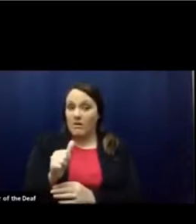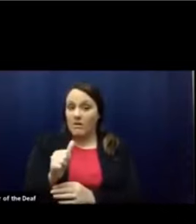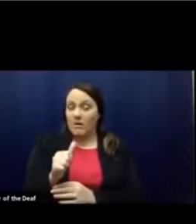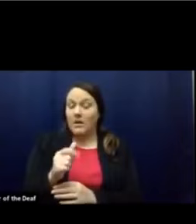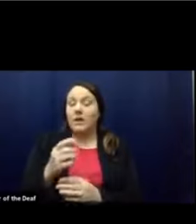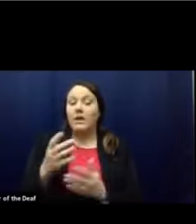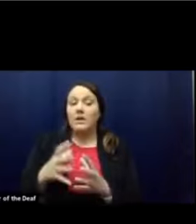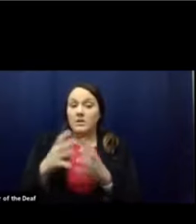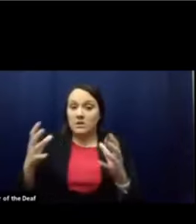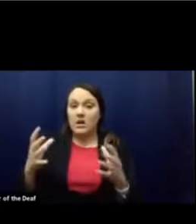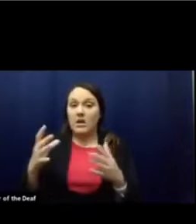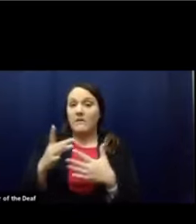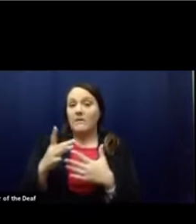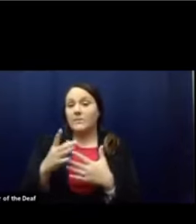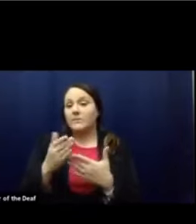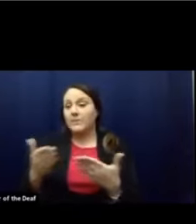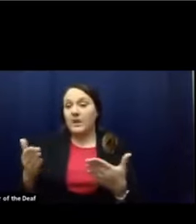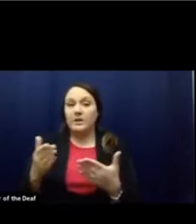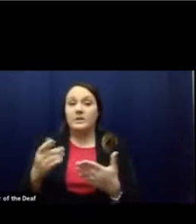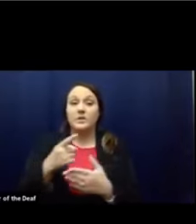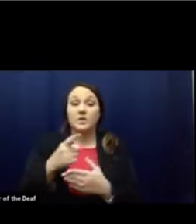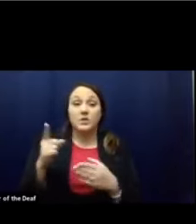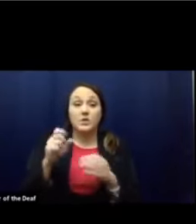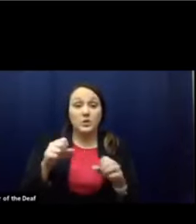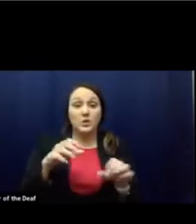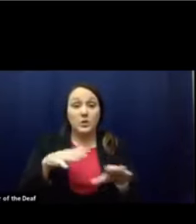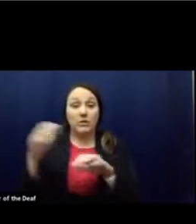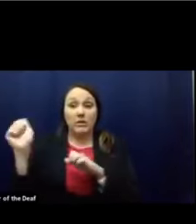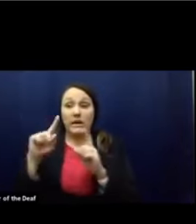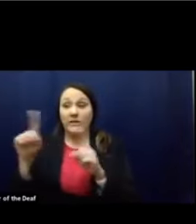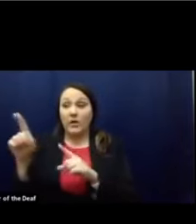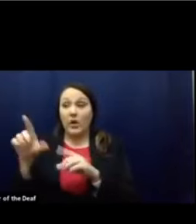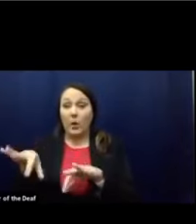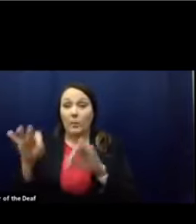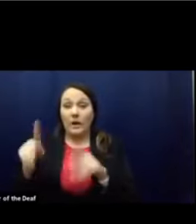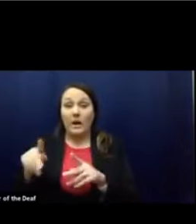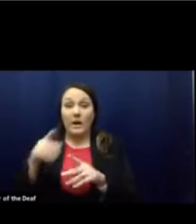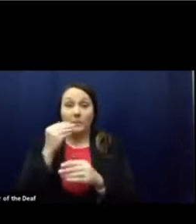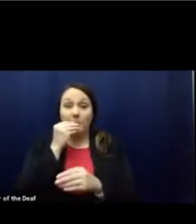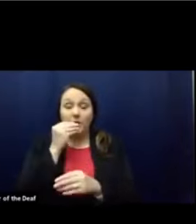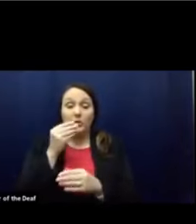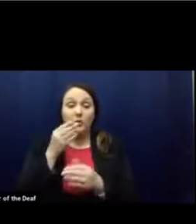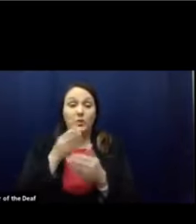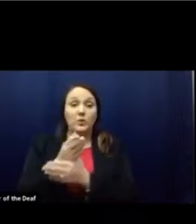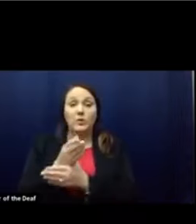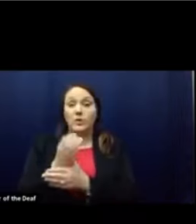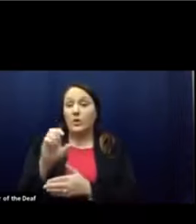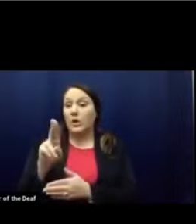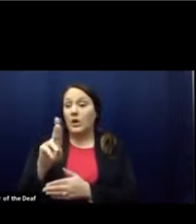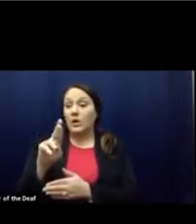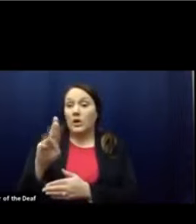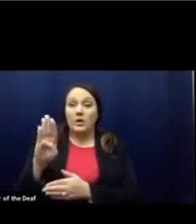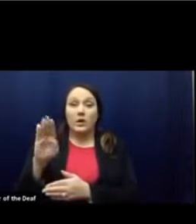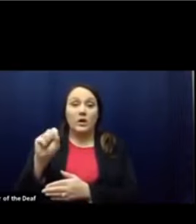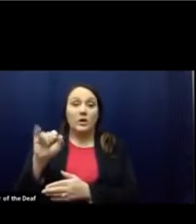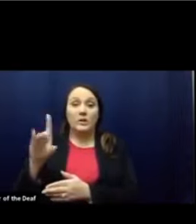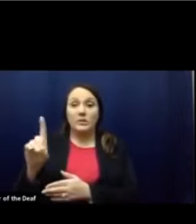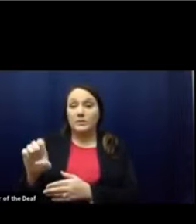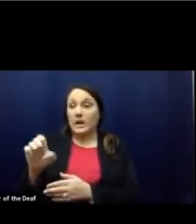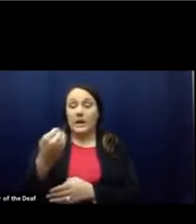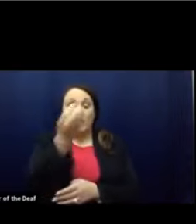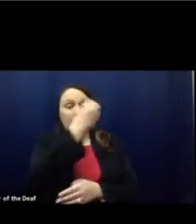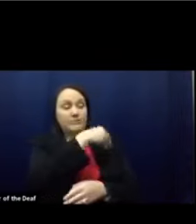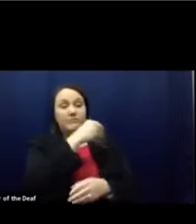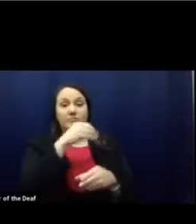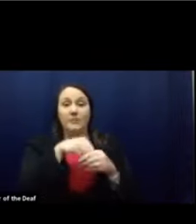there's lots of options that you can have. So you could leave and go pick up groceries through, curbside pickup and have them put them in the trunk of your car and stay